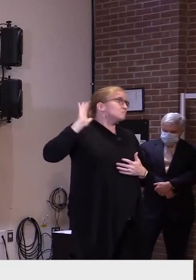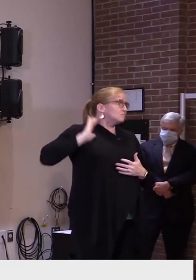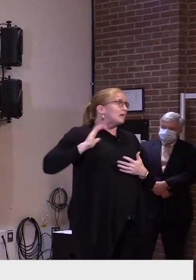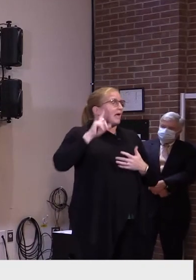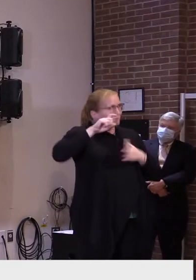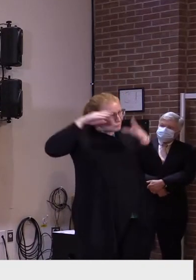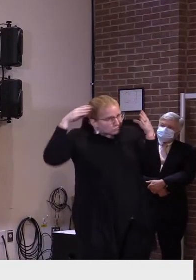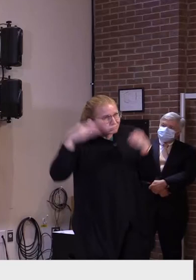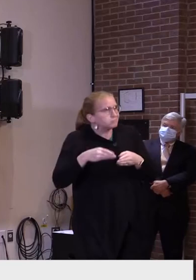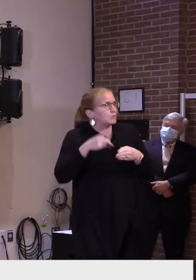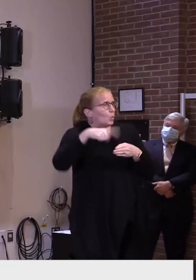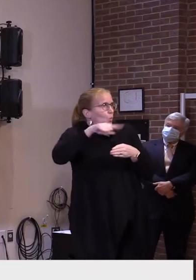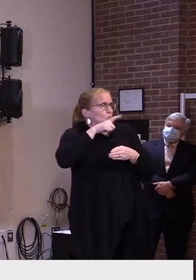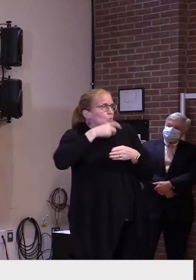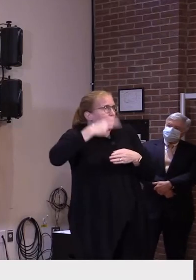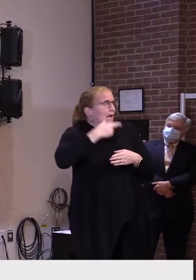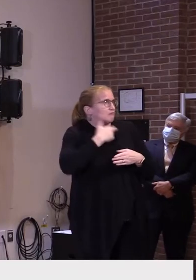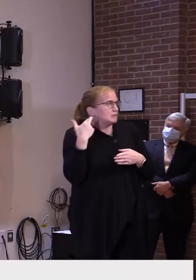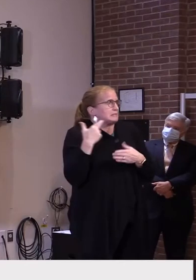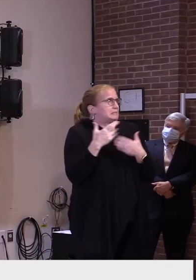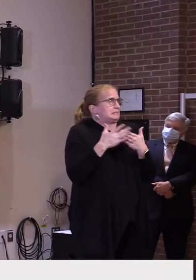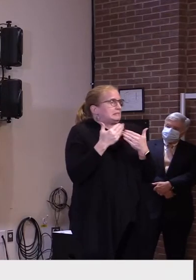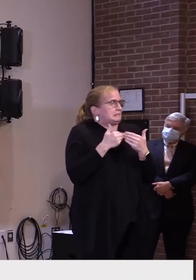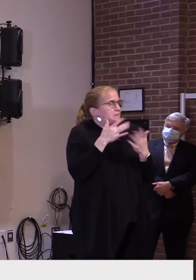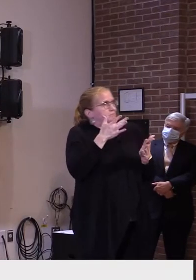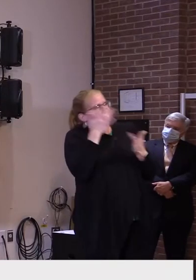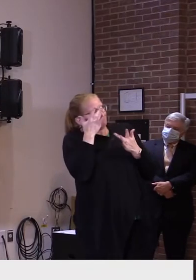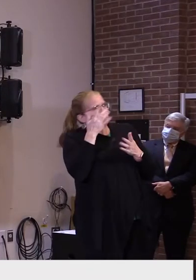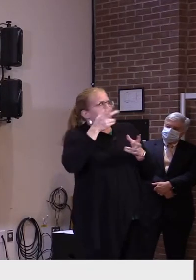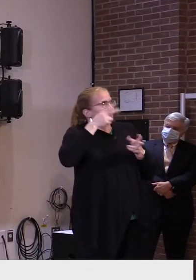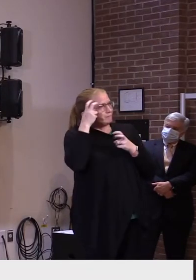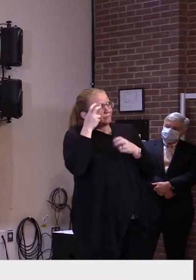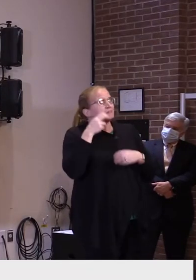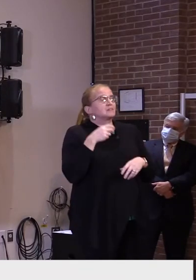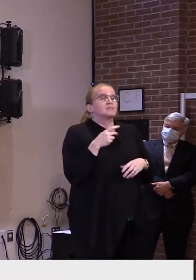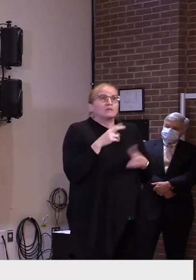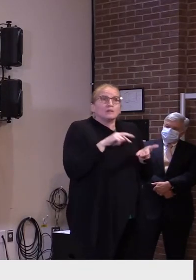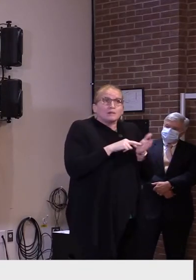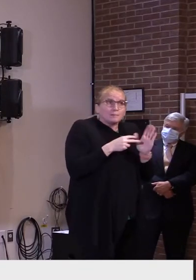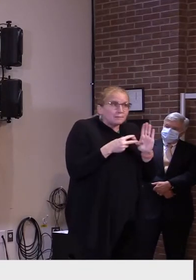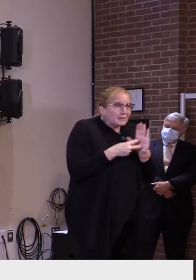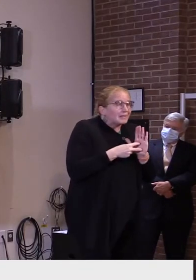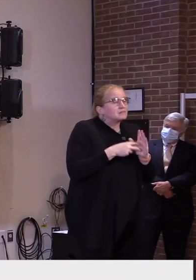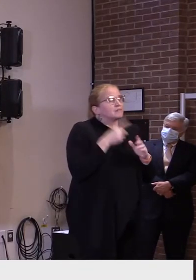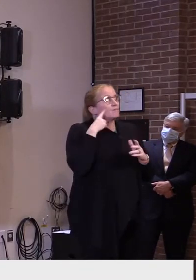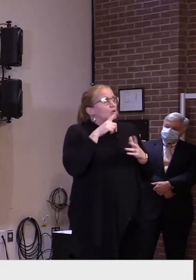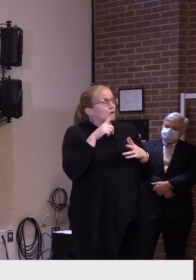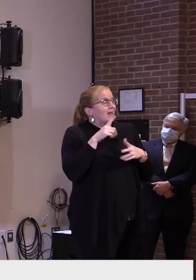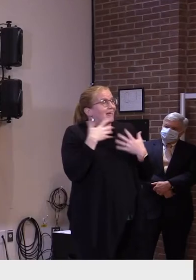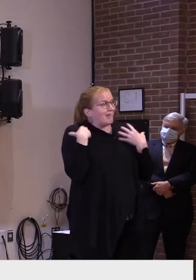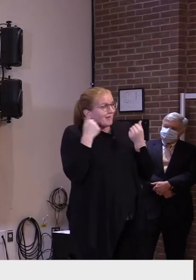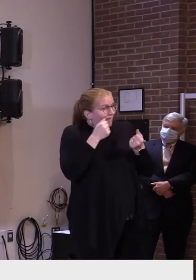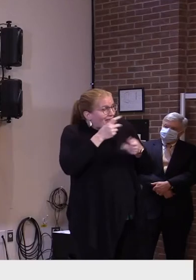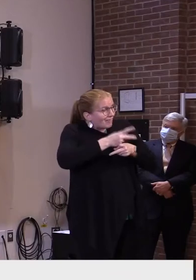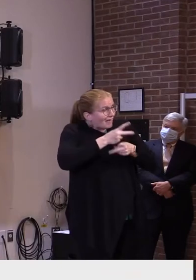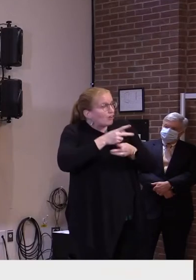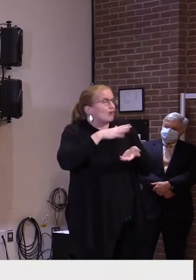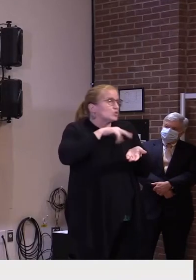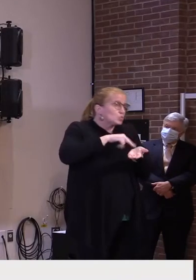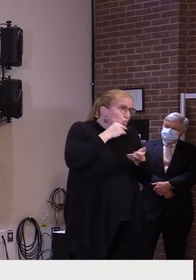pandemic. This means we're doing the same types of case investigations for long-term care and healthcare